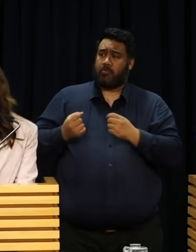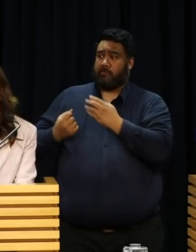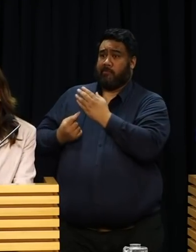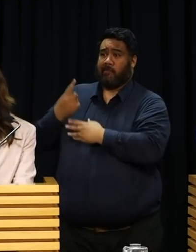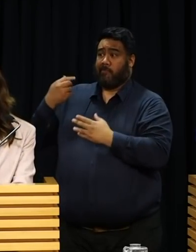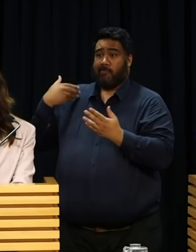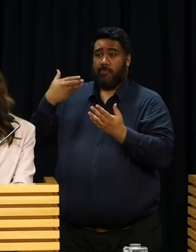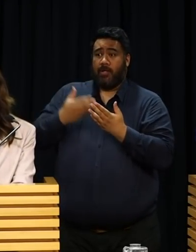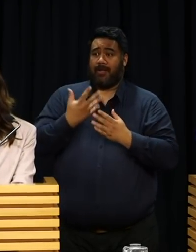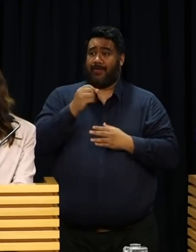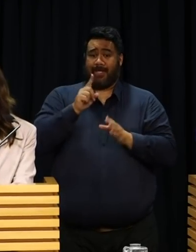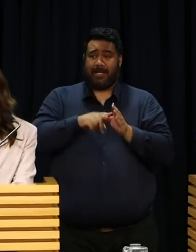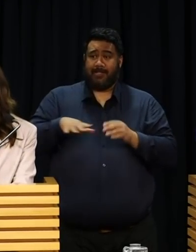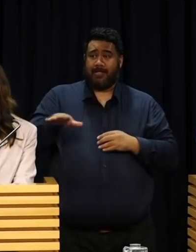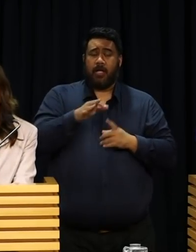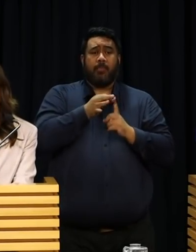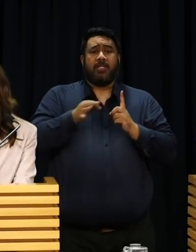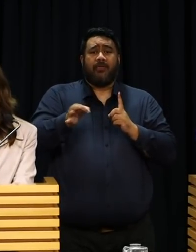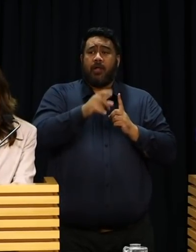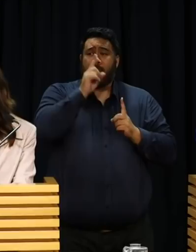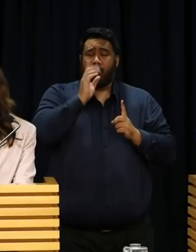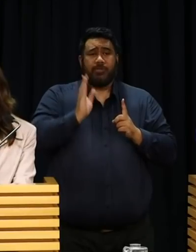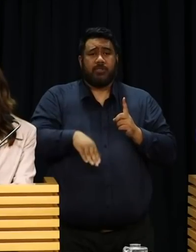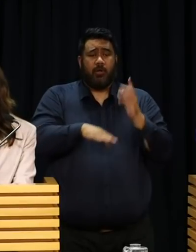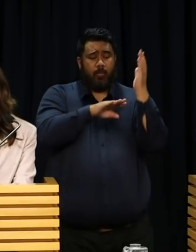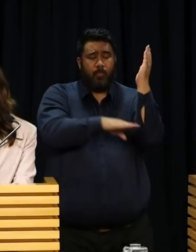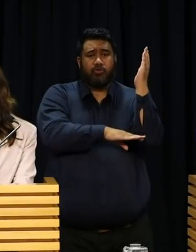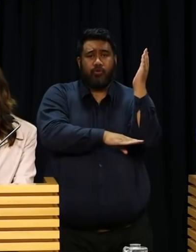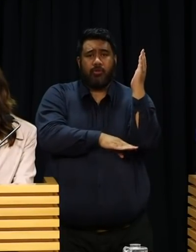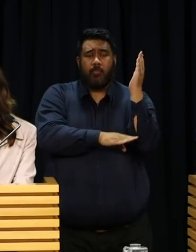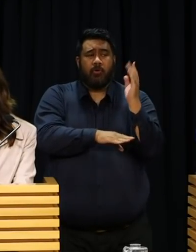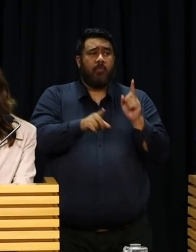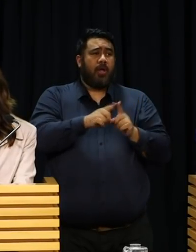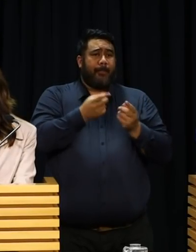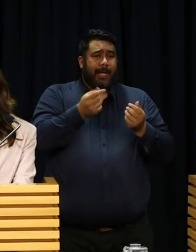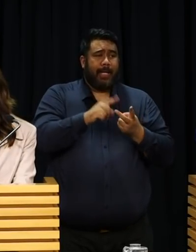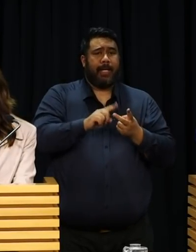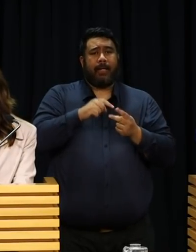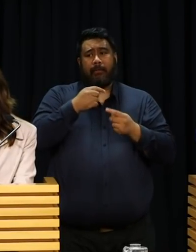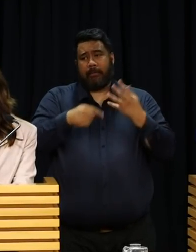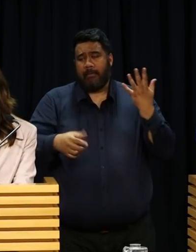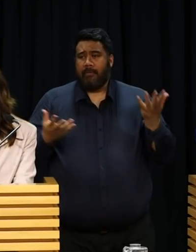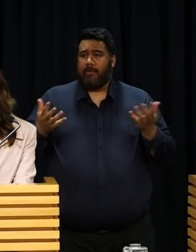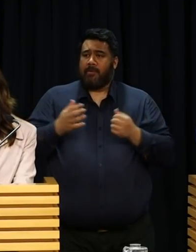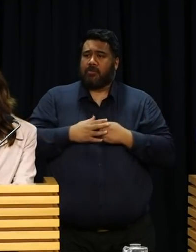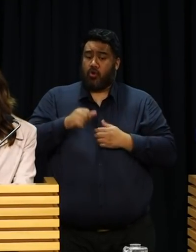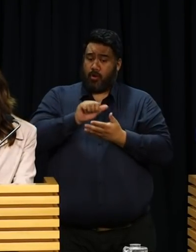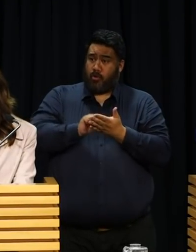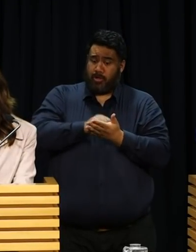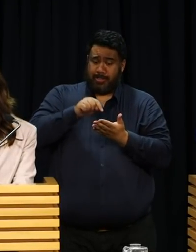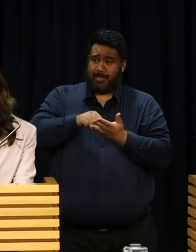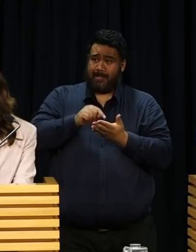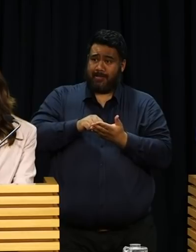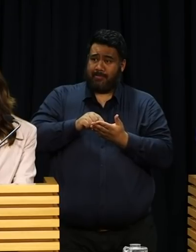Prime Minister, the Pasifika people are still languishing at the bottom of socioeconomic status. Will the apology and subsequent